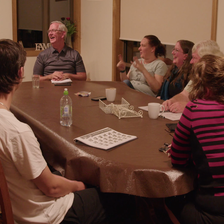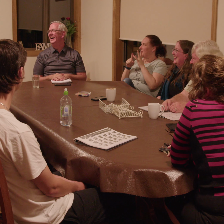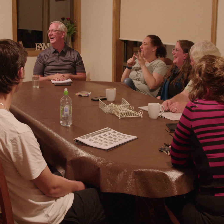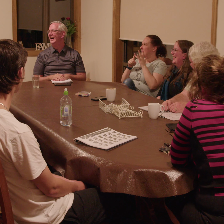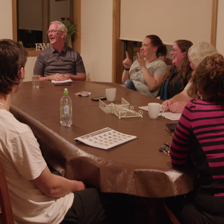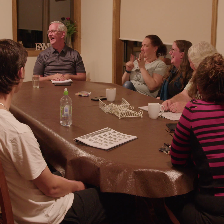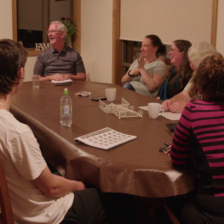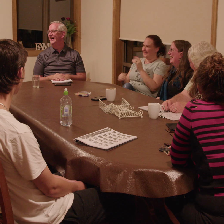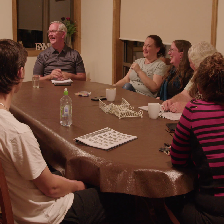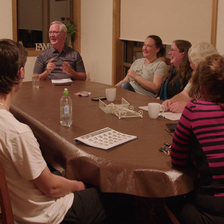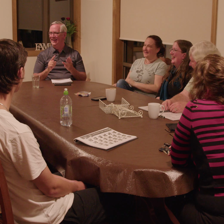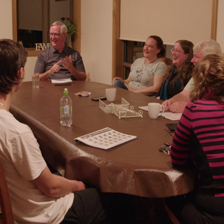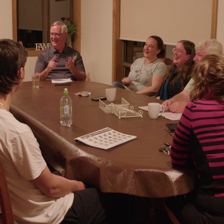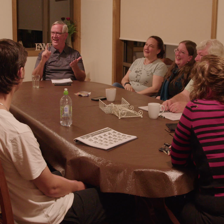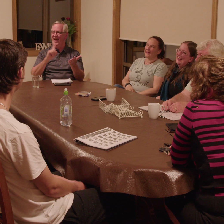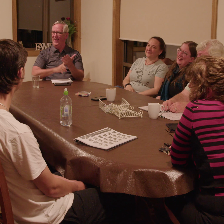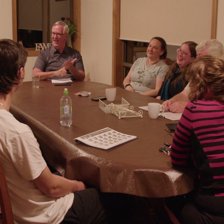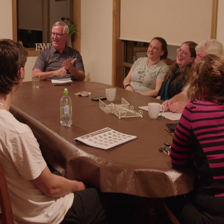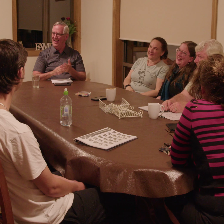Oh. Okay.